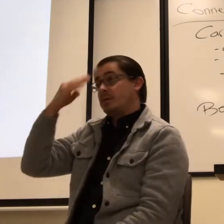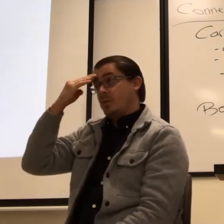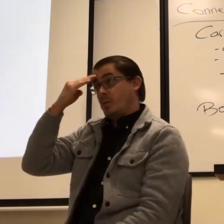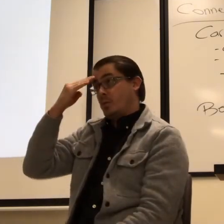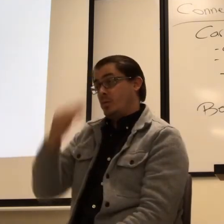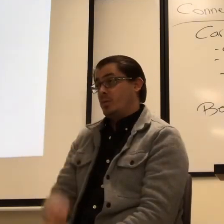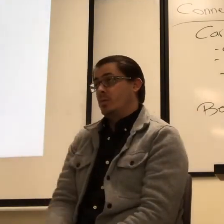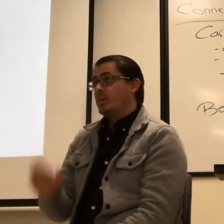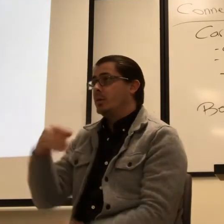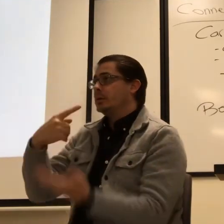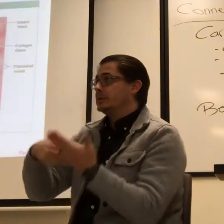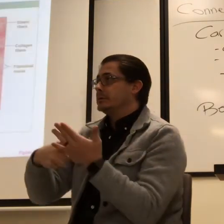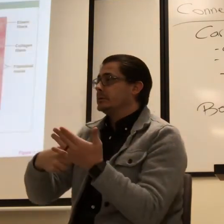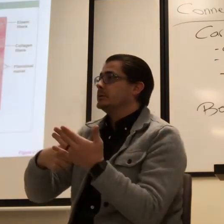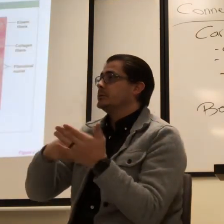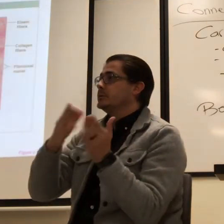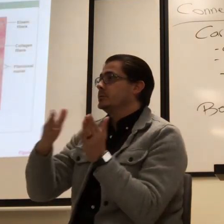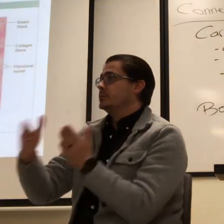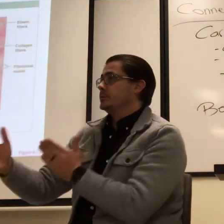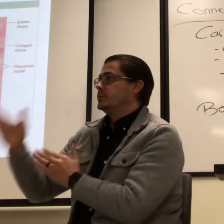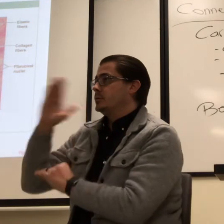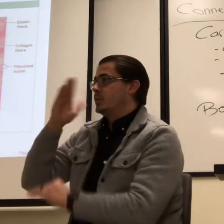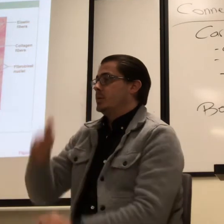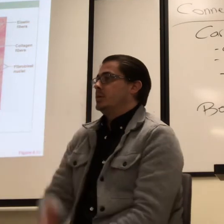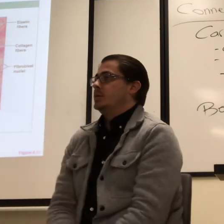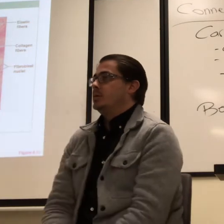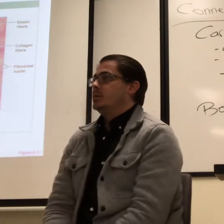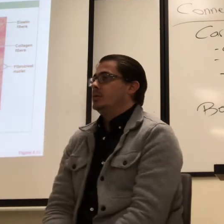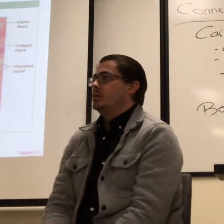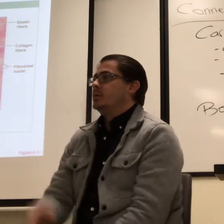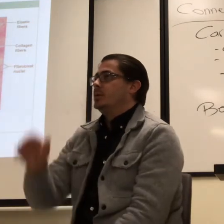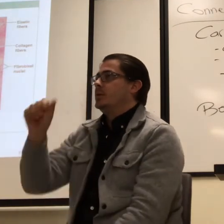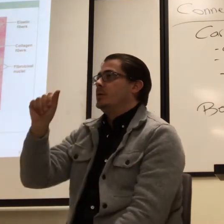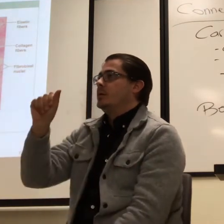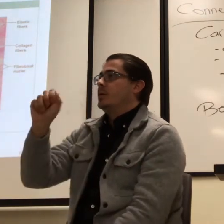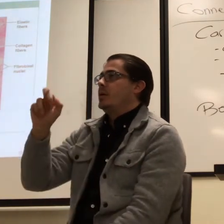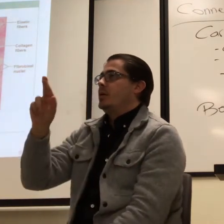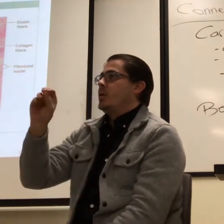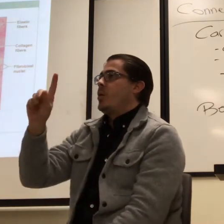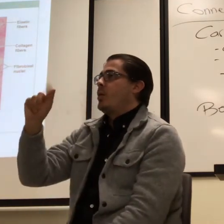go through them one at a time. There's the areola.